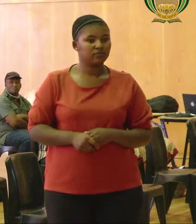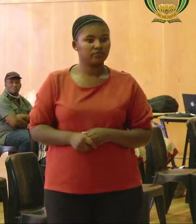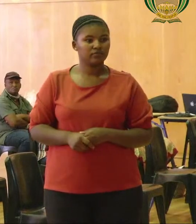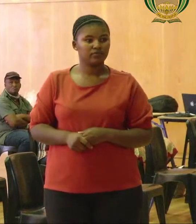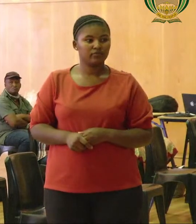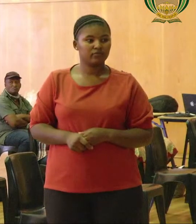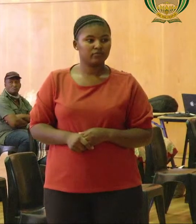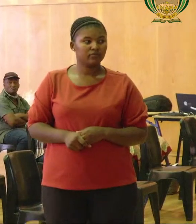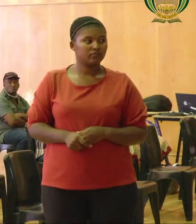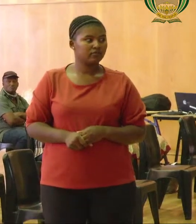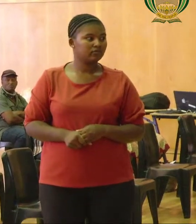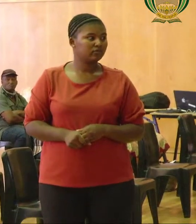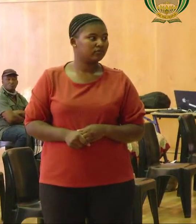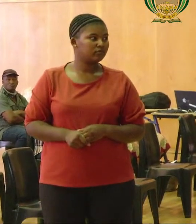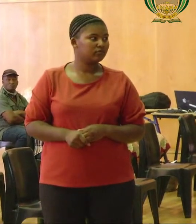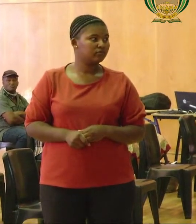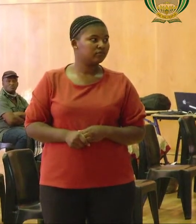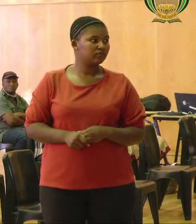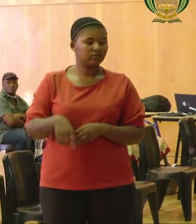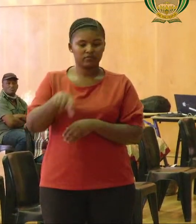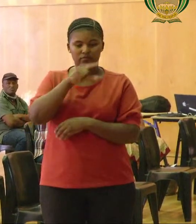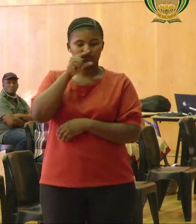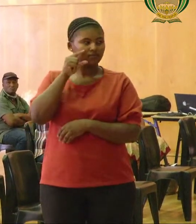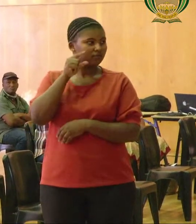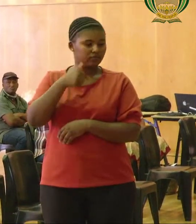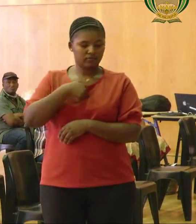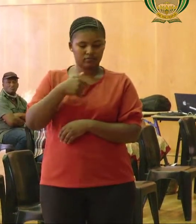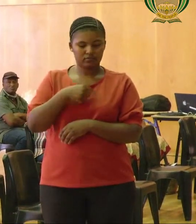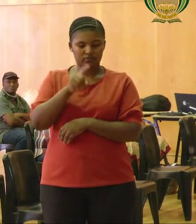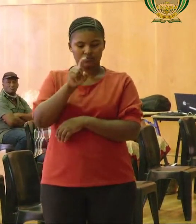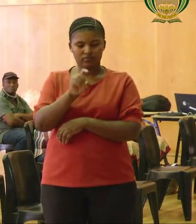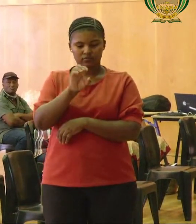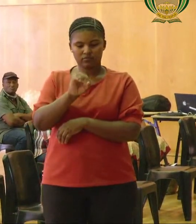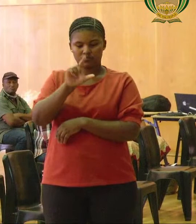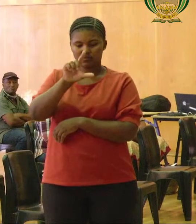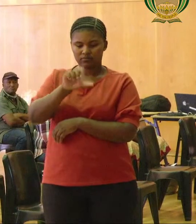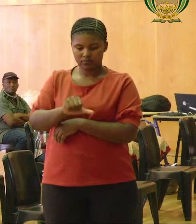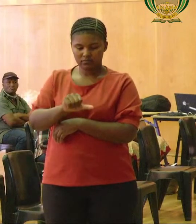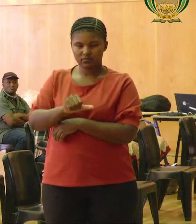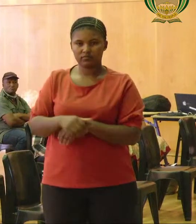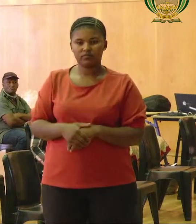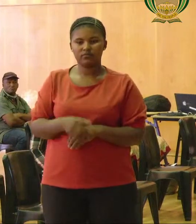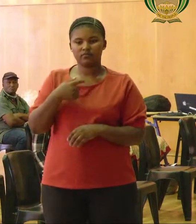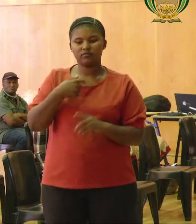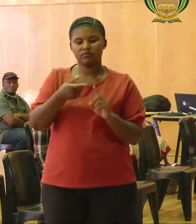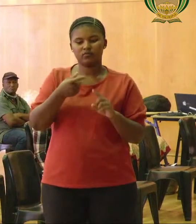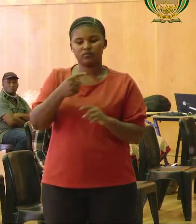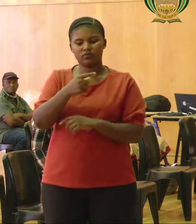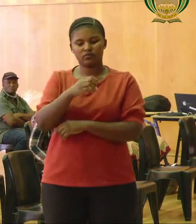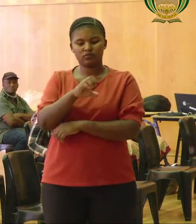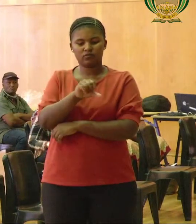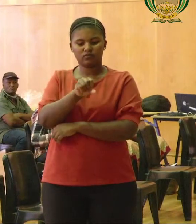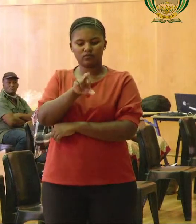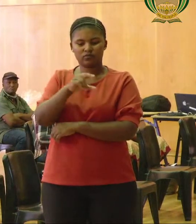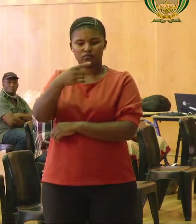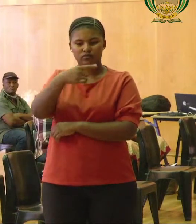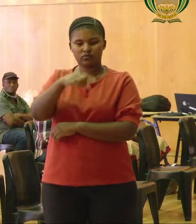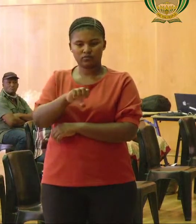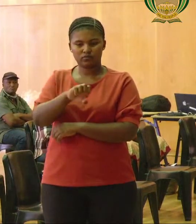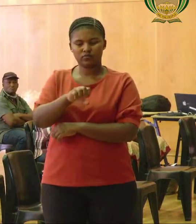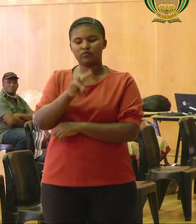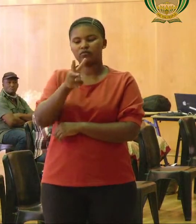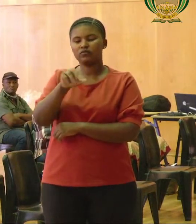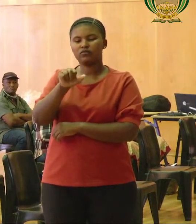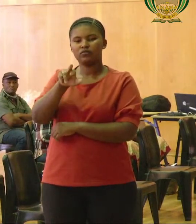Ndizibulisela nakwindlu yonke igama ngoxola kwakwamakinana eGeorge Ward 13